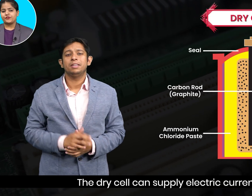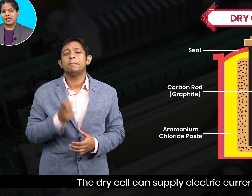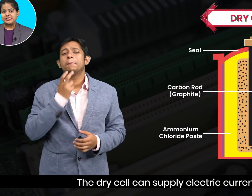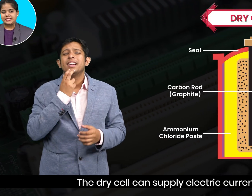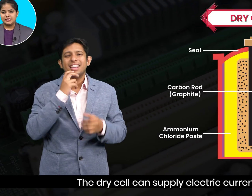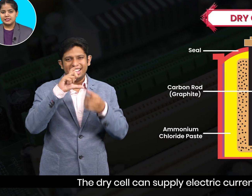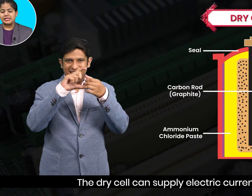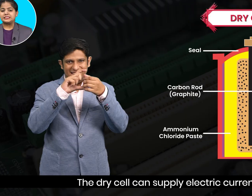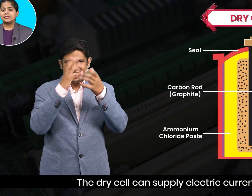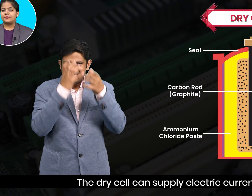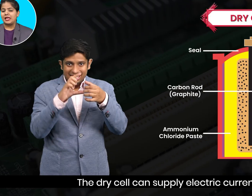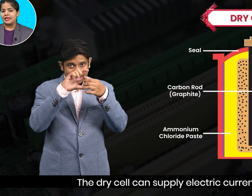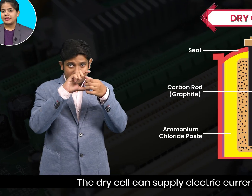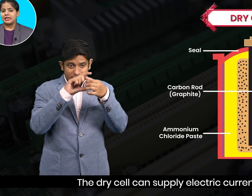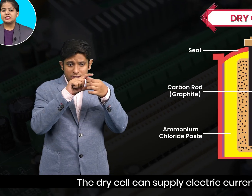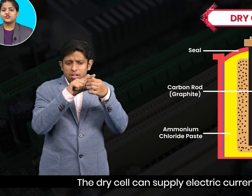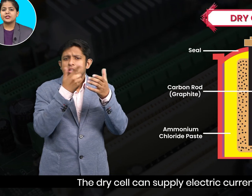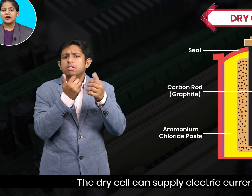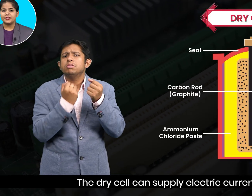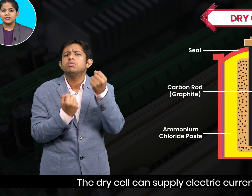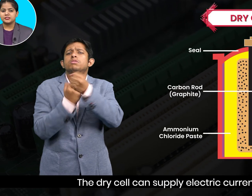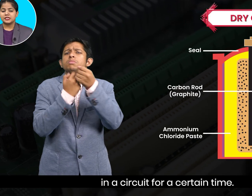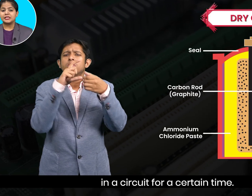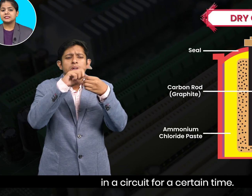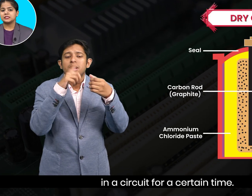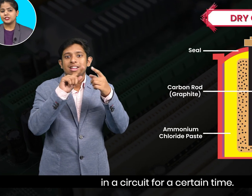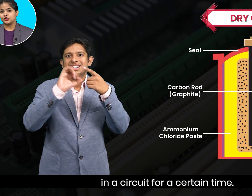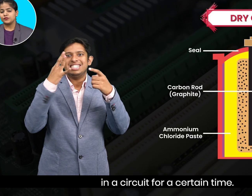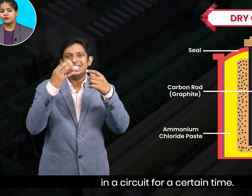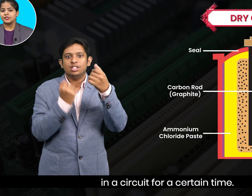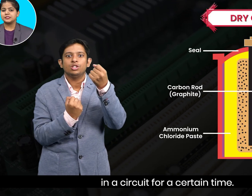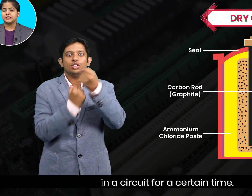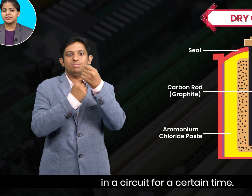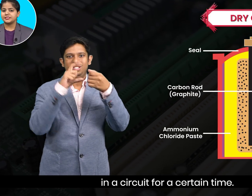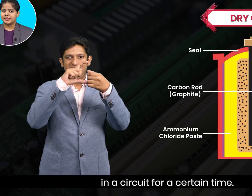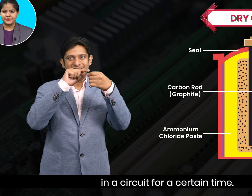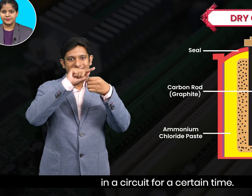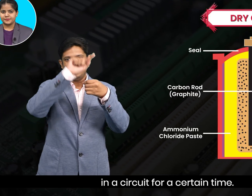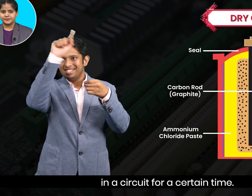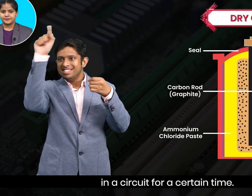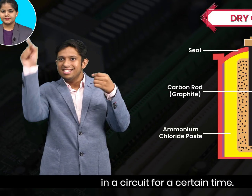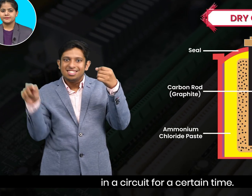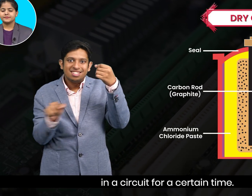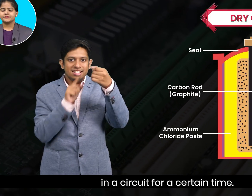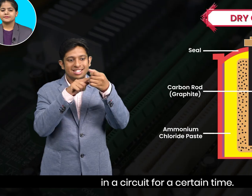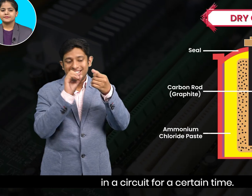The dry cell can supply electric current in a circuit for a certain time.